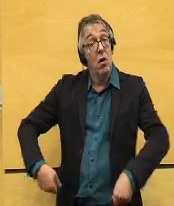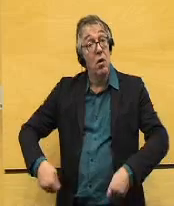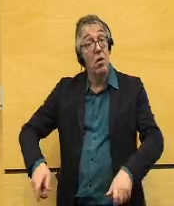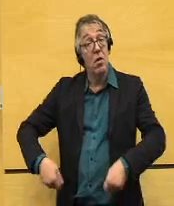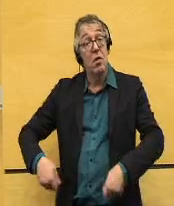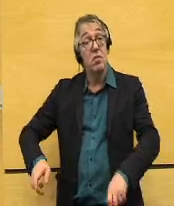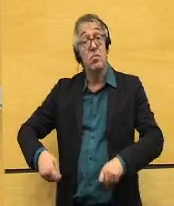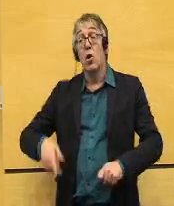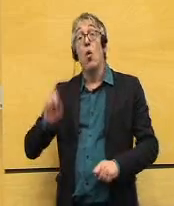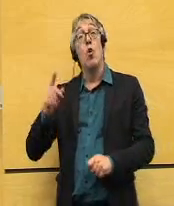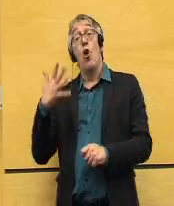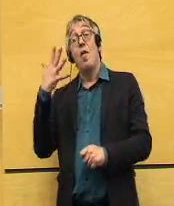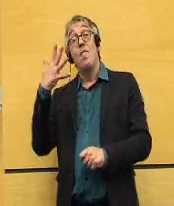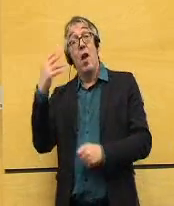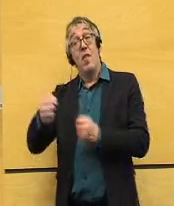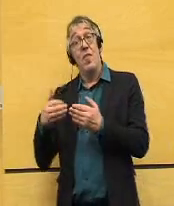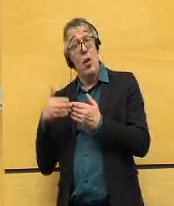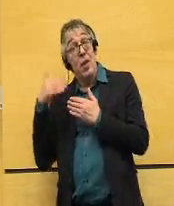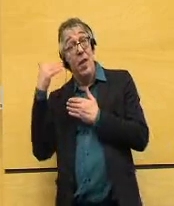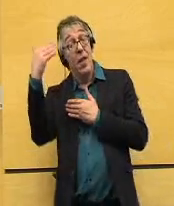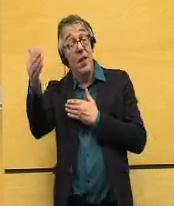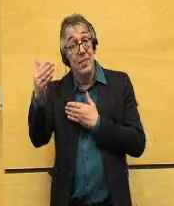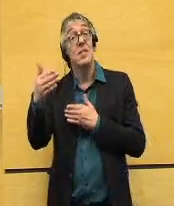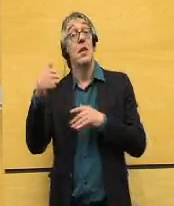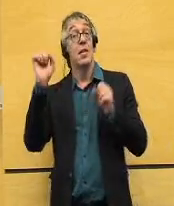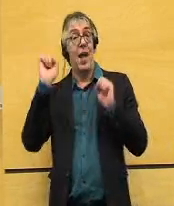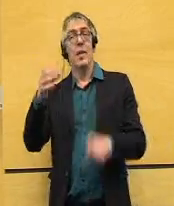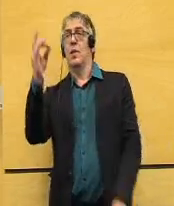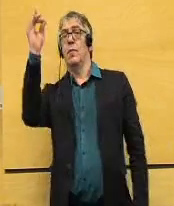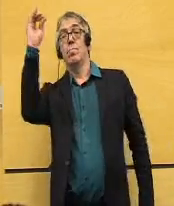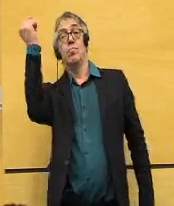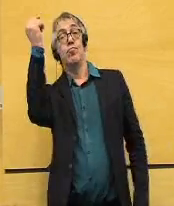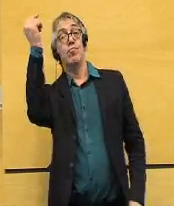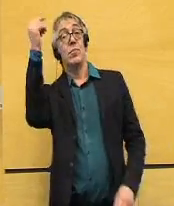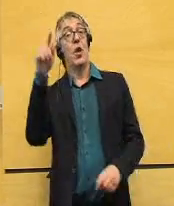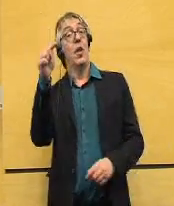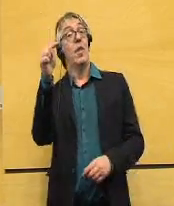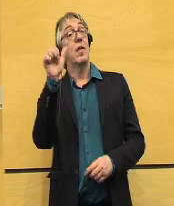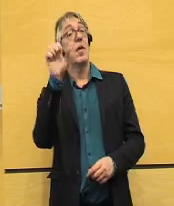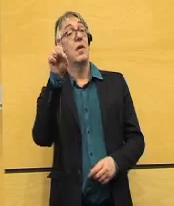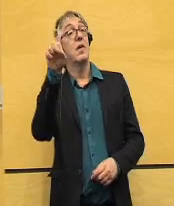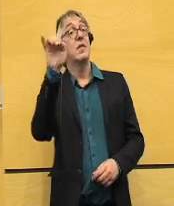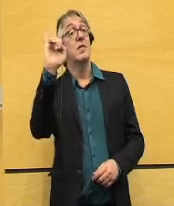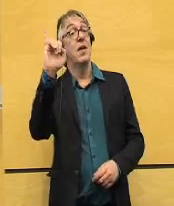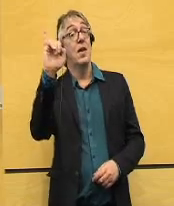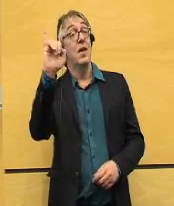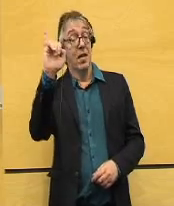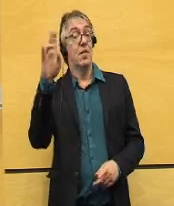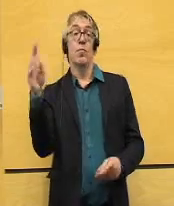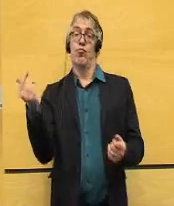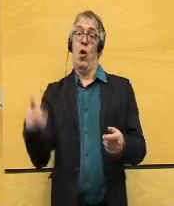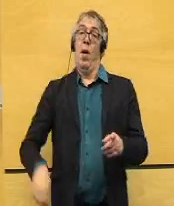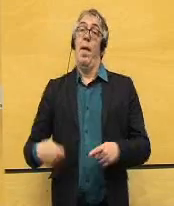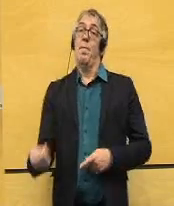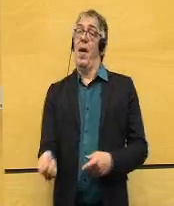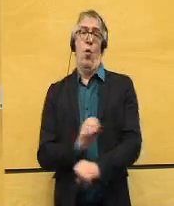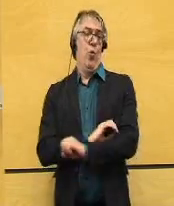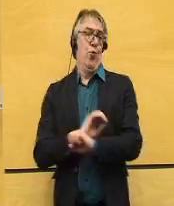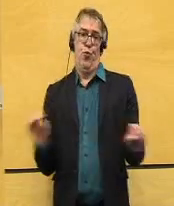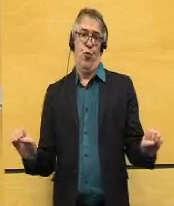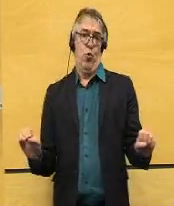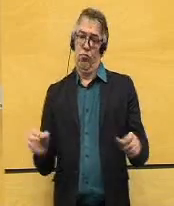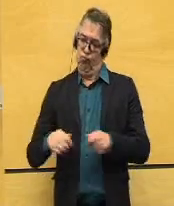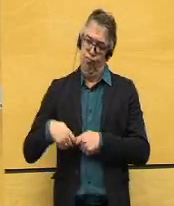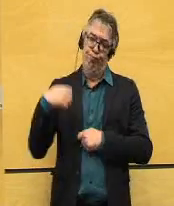for 5 more years. And there are 3 centres currently with various taxis in operation. And the